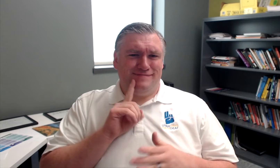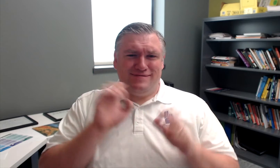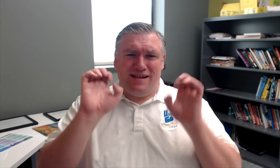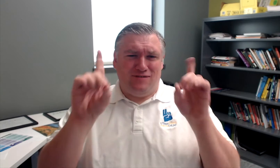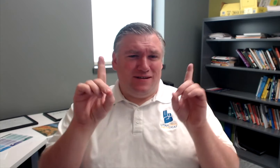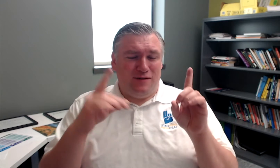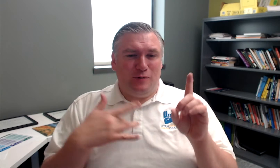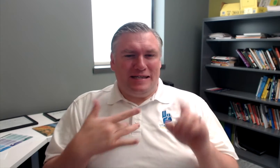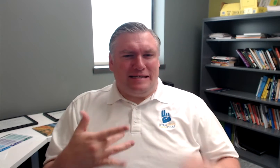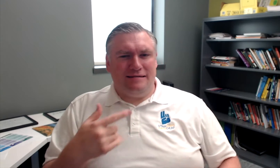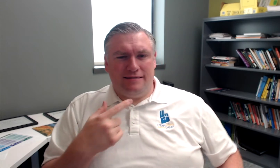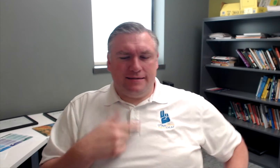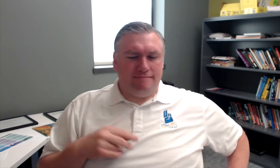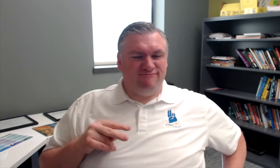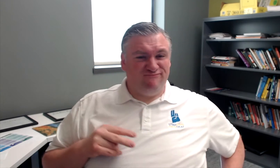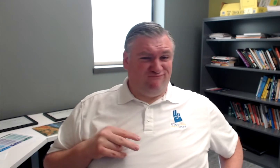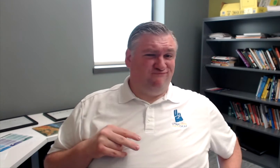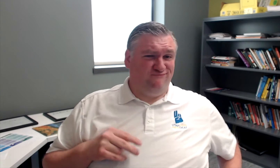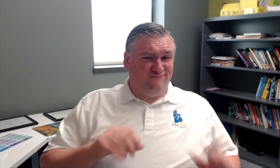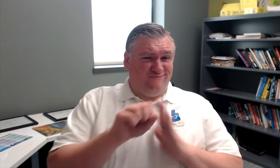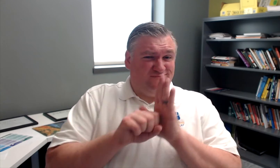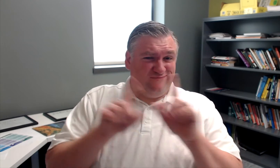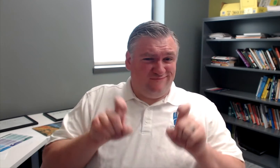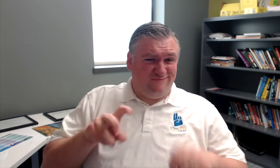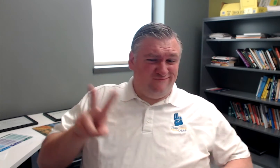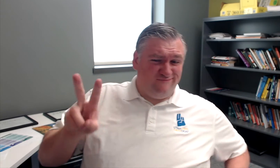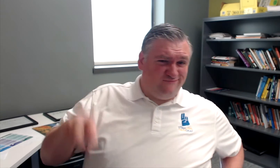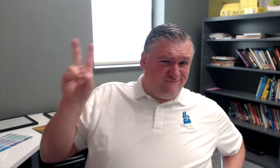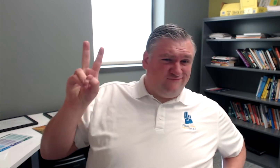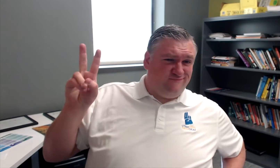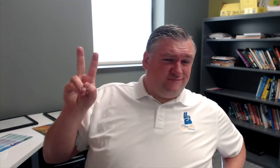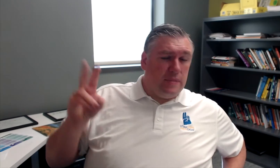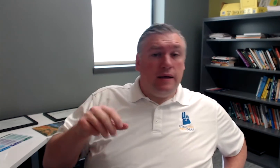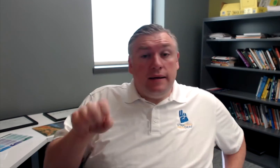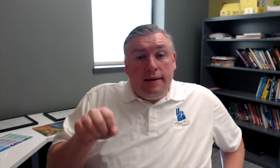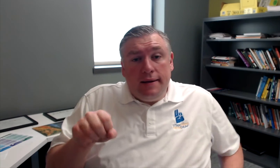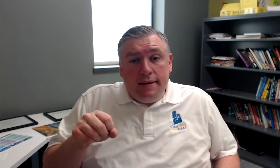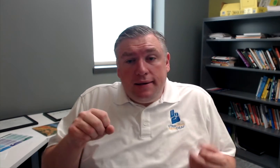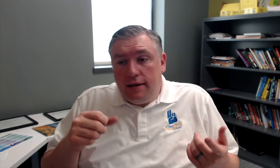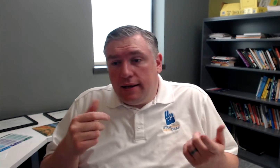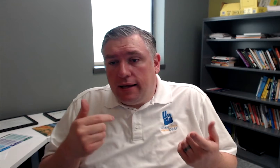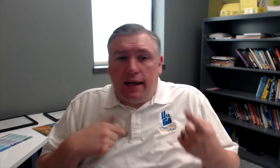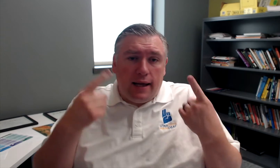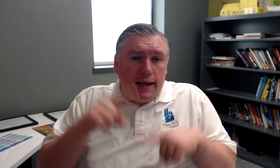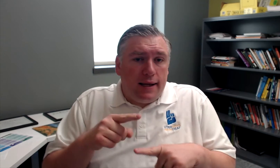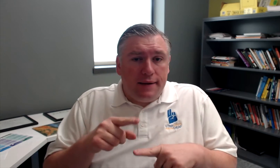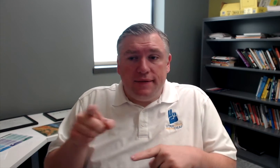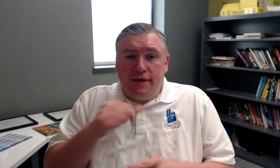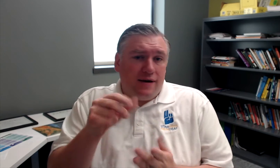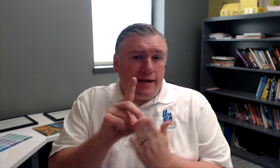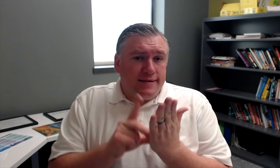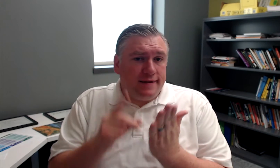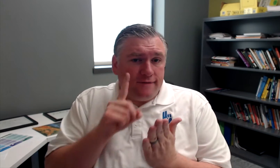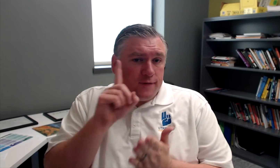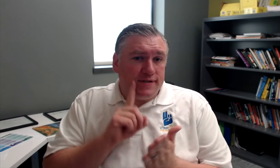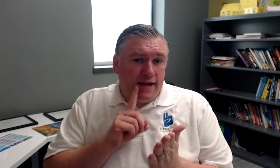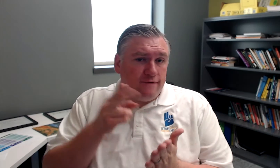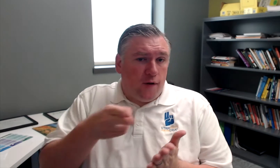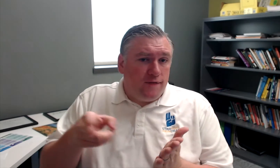Now, I know in deaf education we tend to say, state testing, it doesn't help. And I agree, they're not